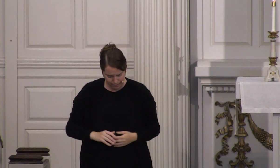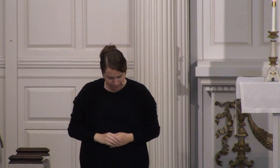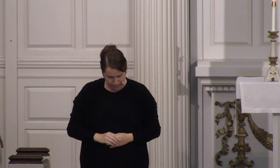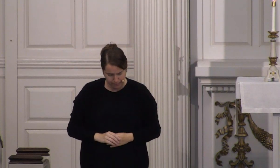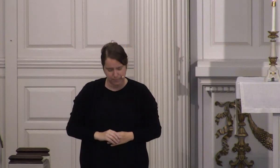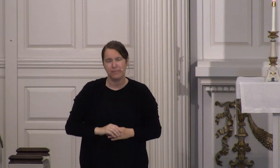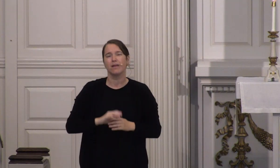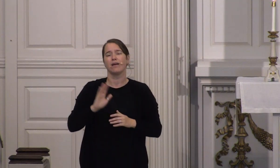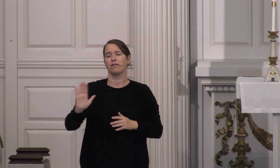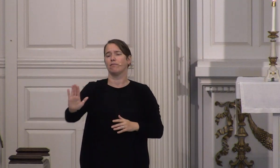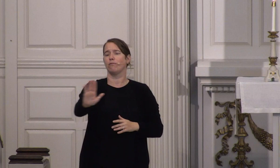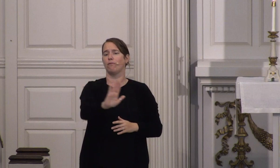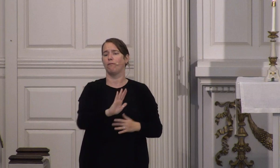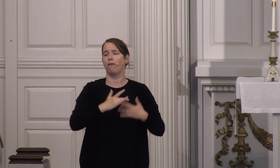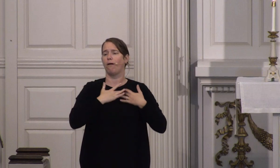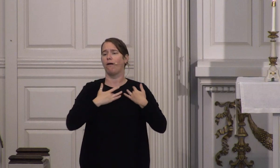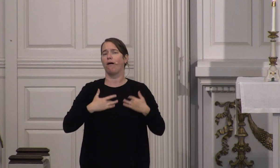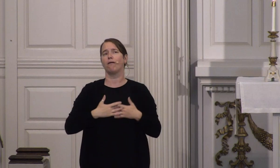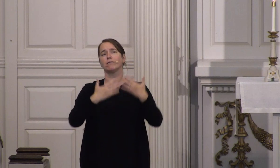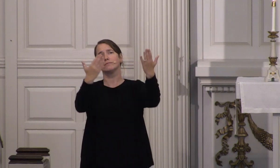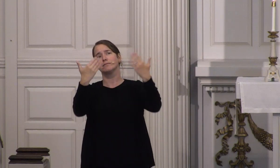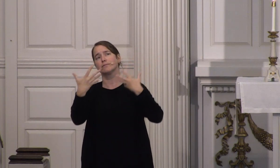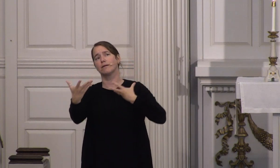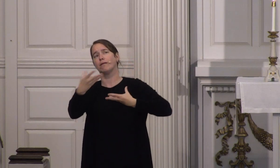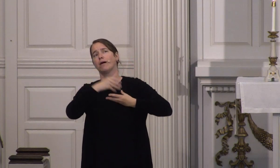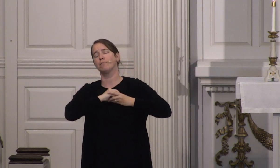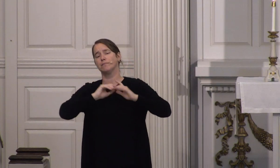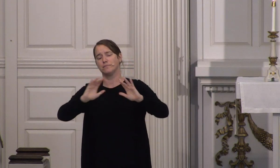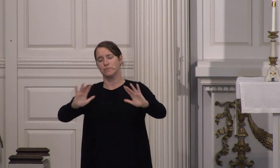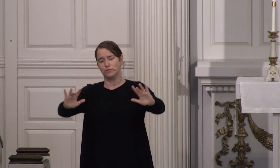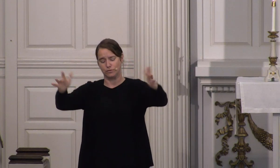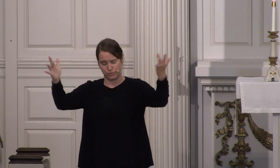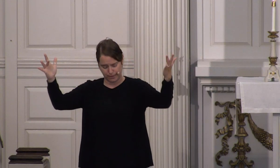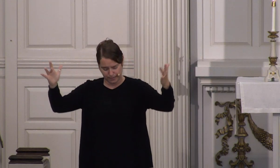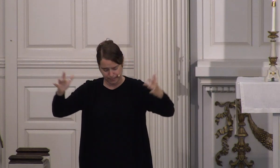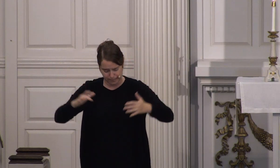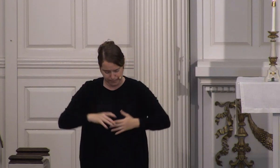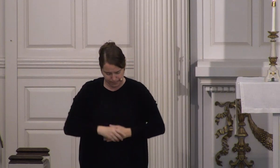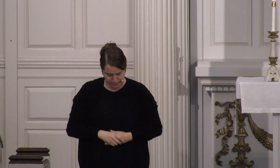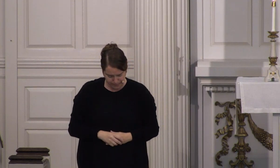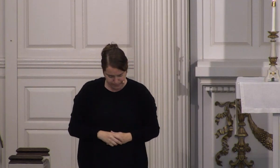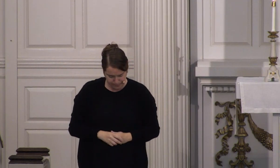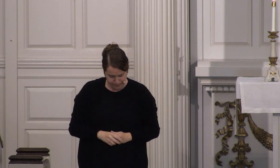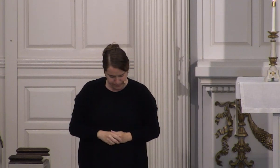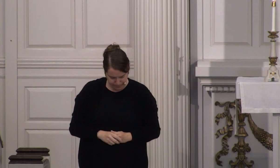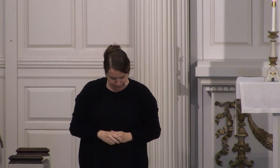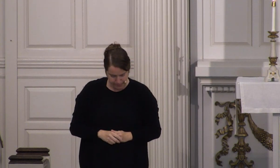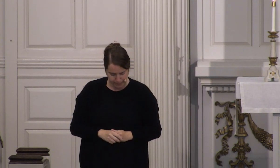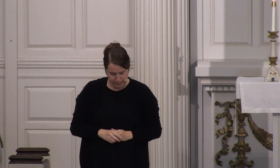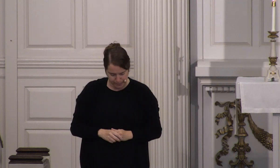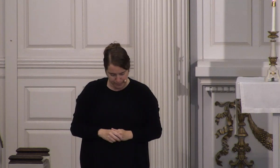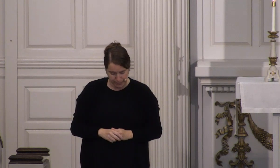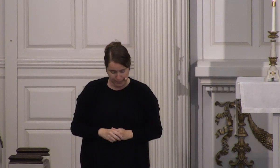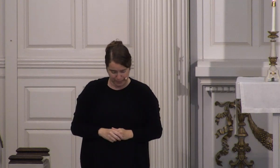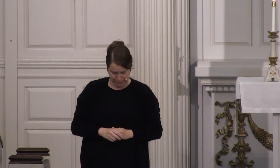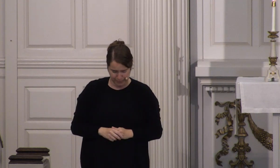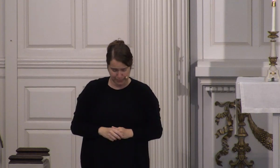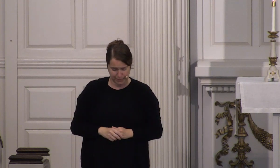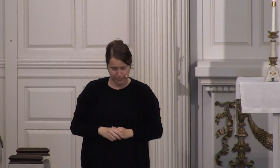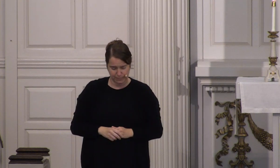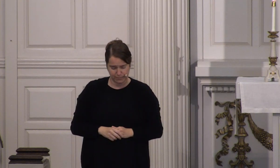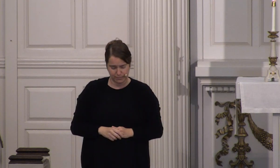our inmost being fill. Where you are not, we